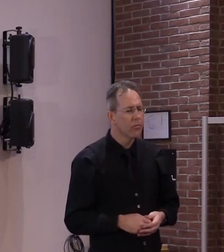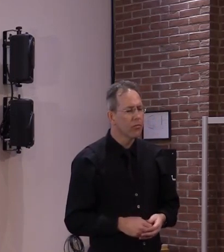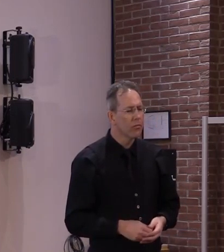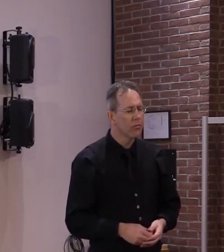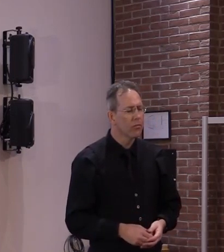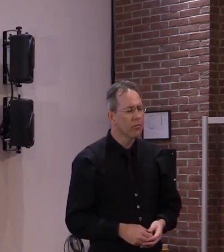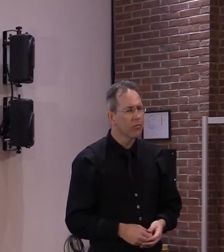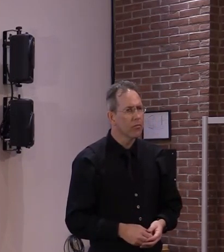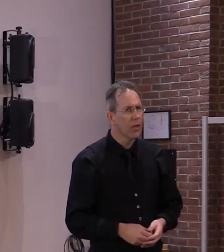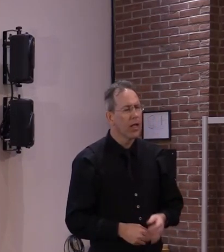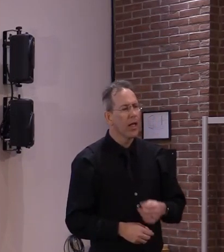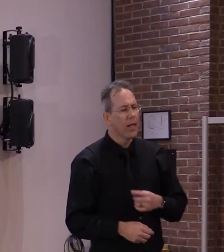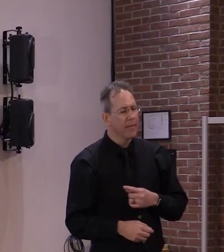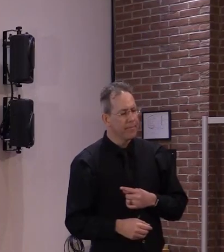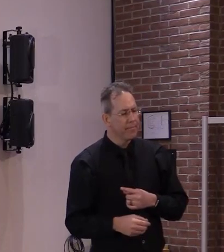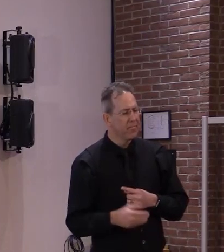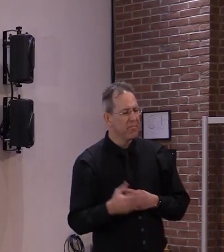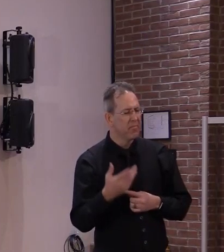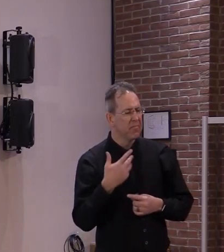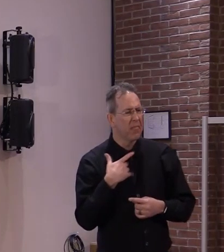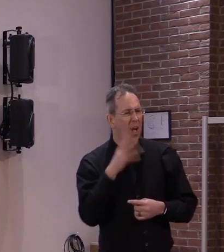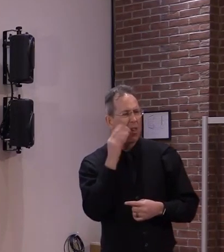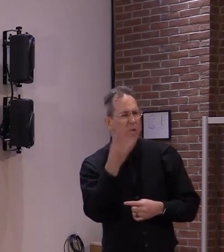That works. Thanks.